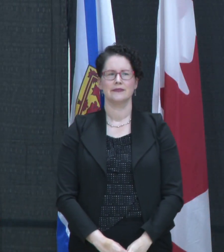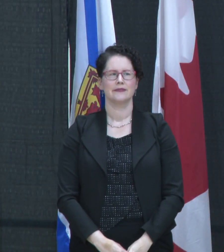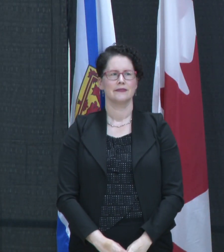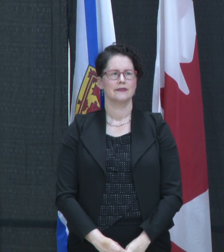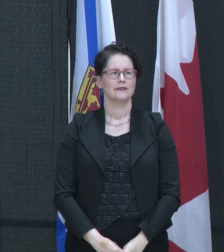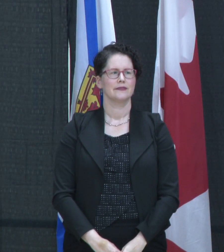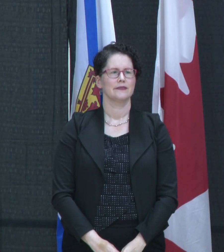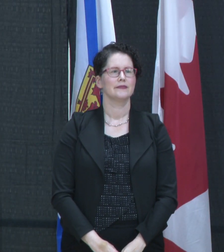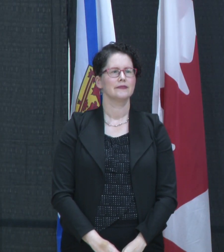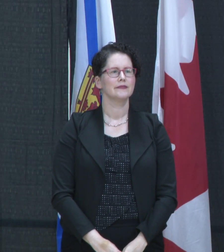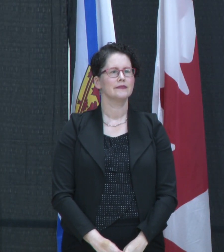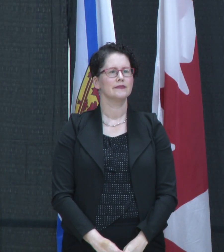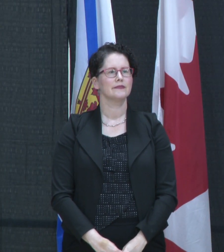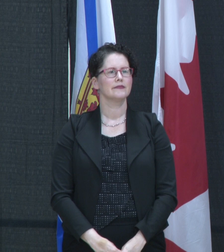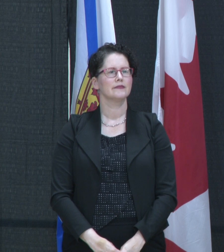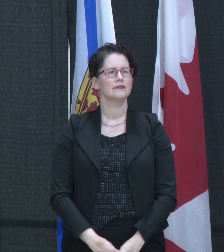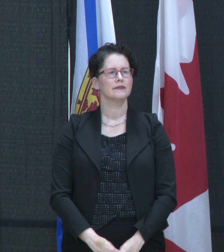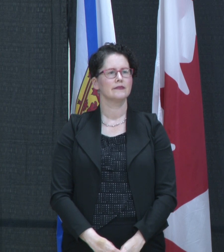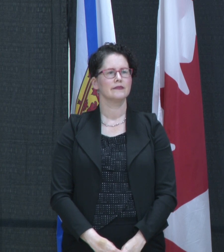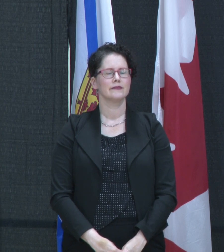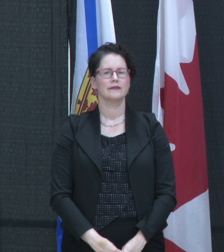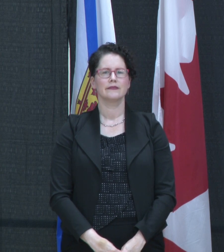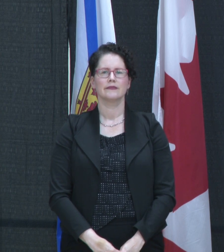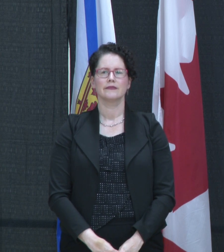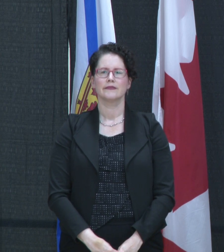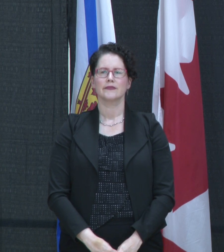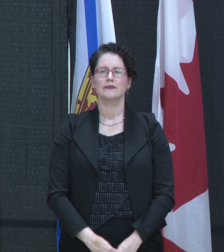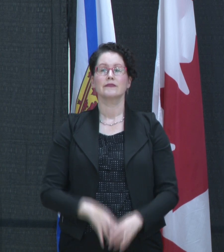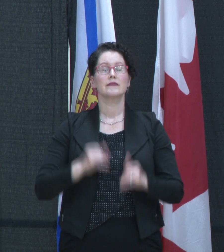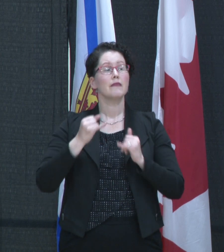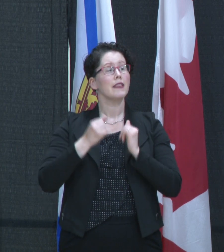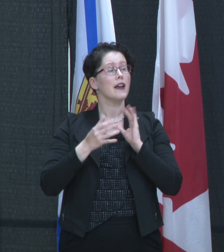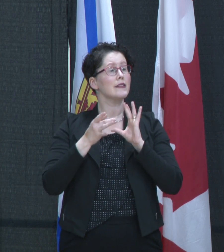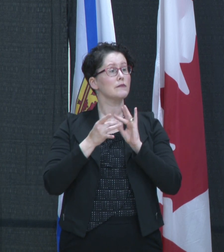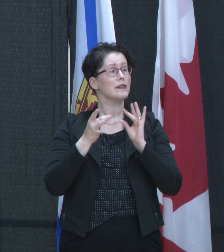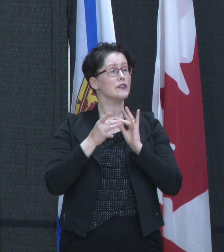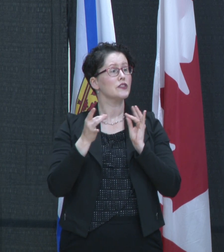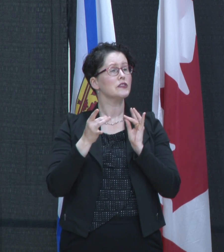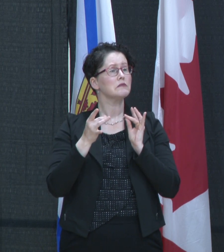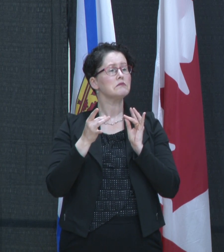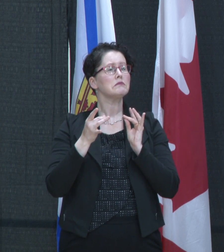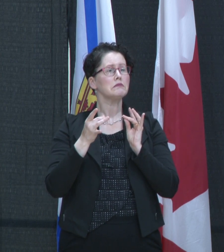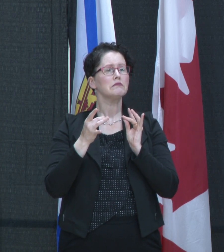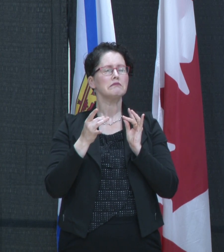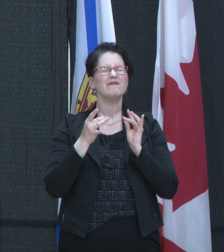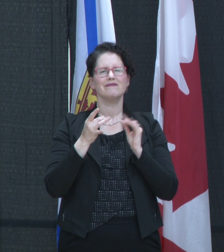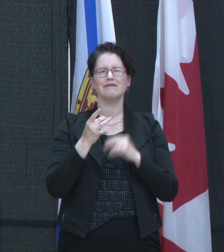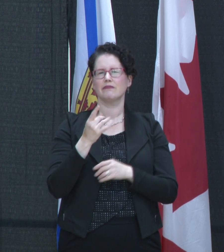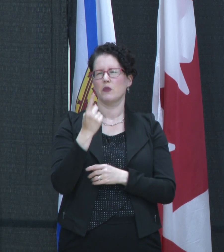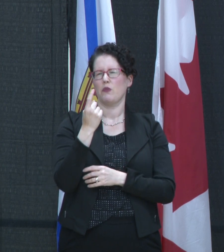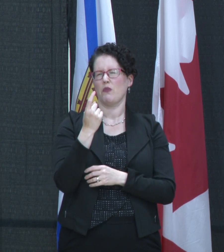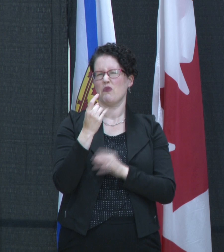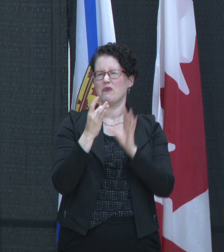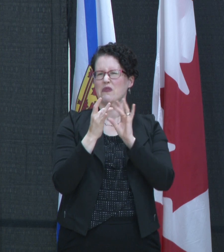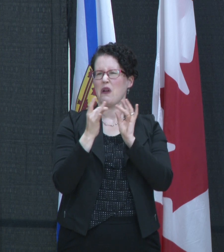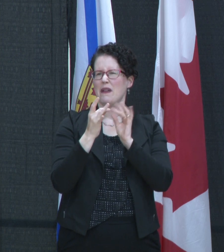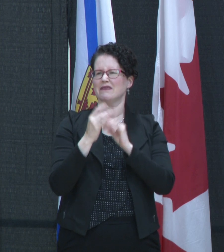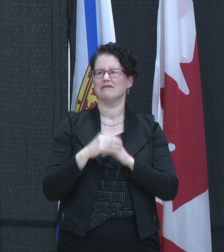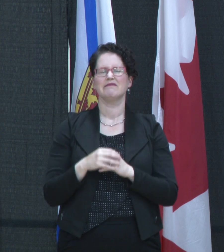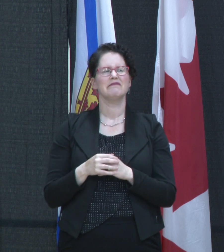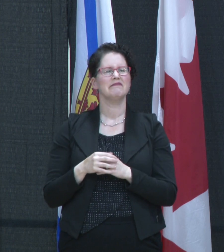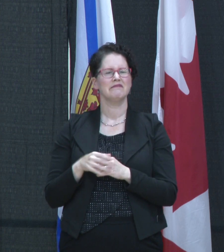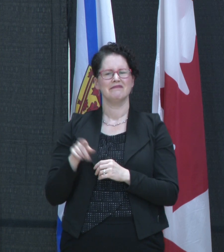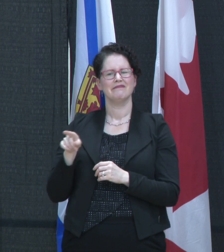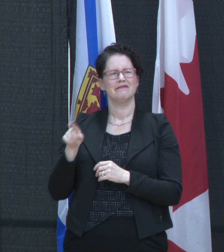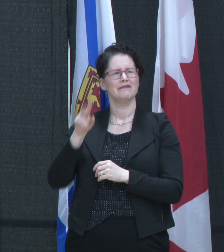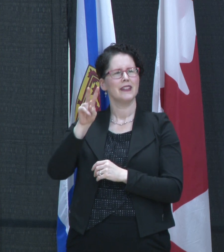So in conclusion, graduates, I want to share with you one other comment that Valerie shared with